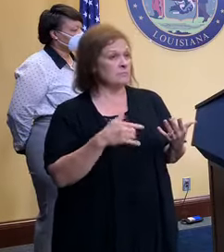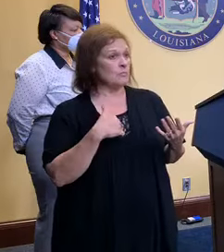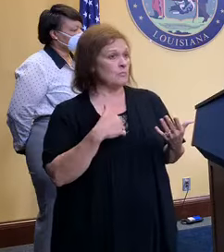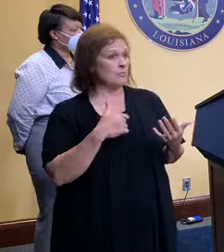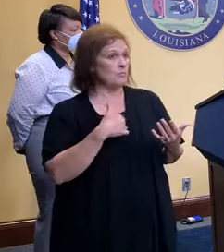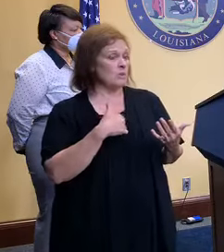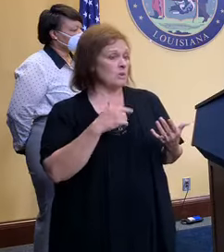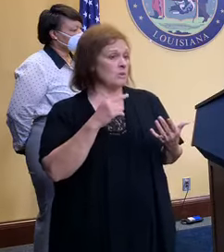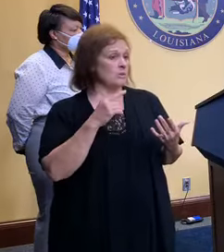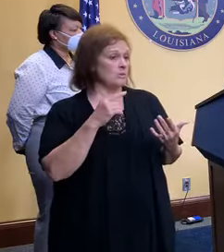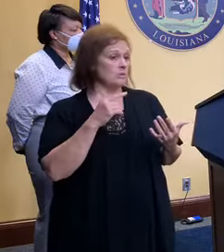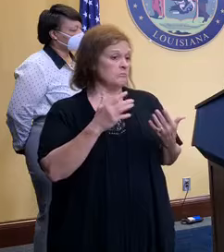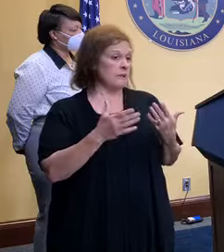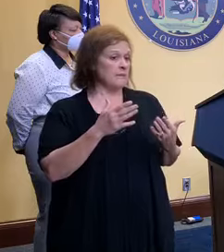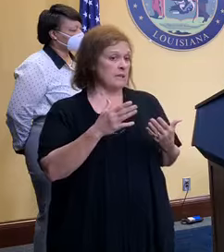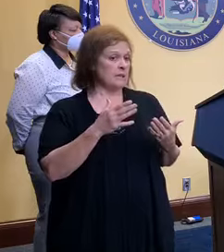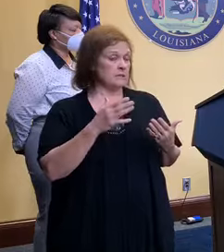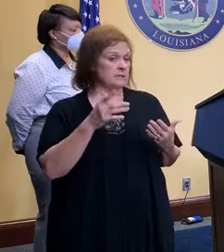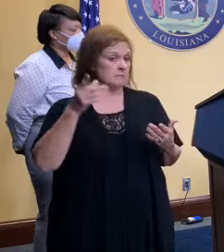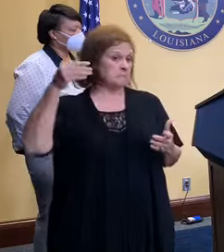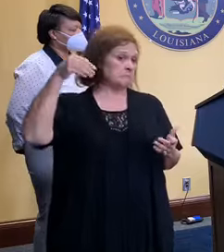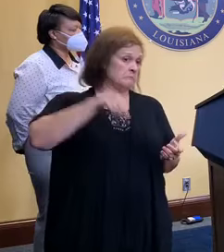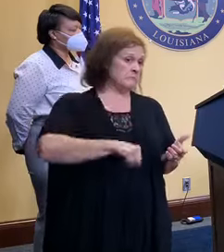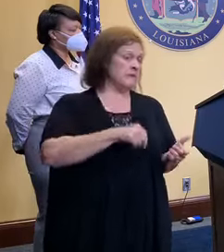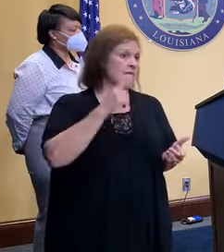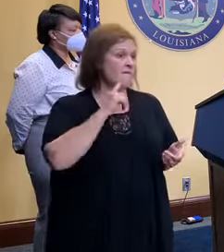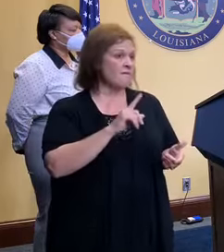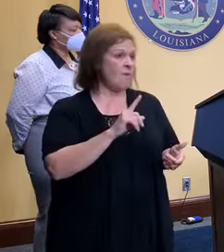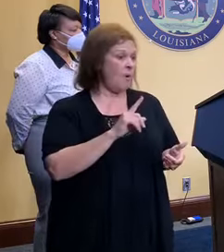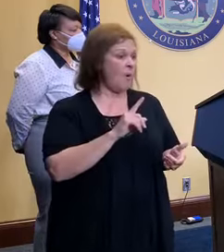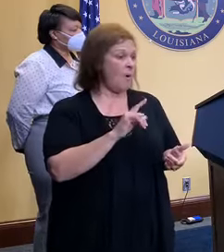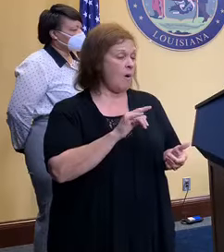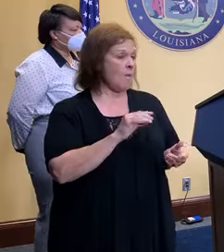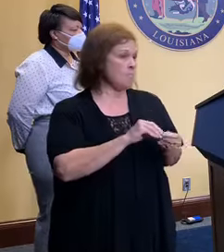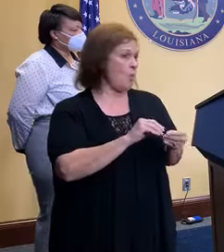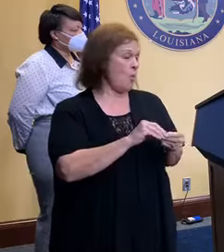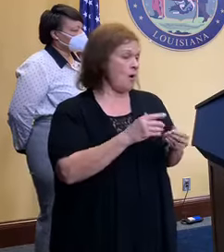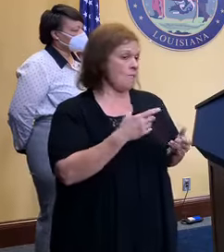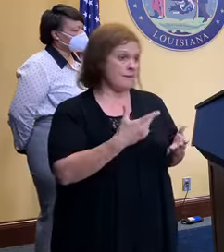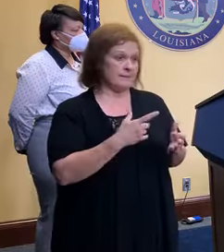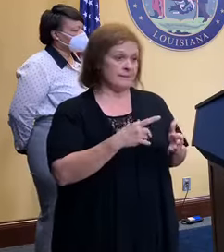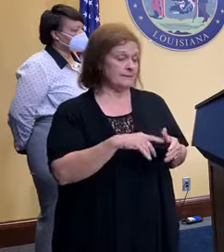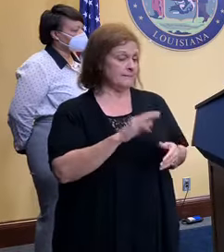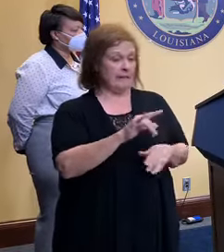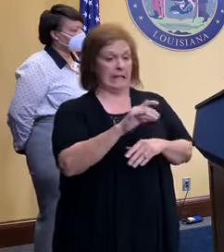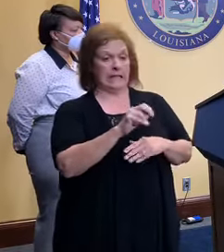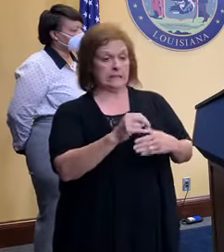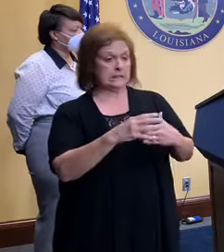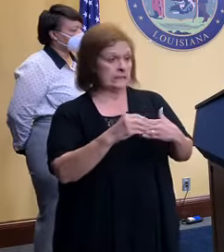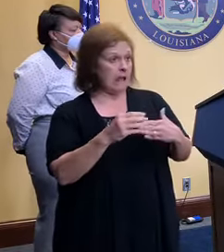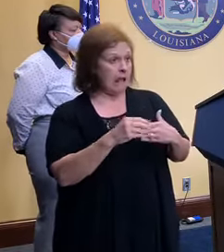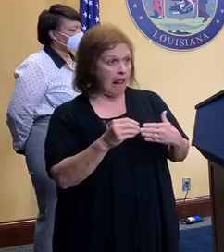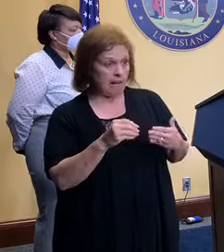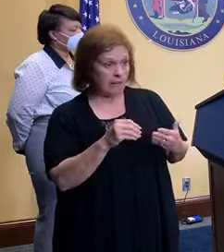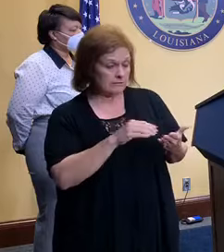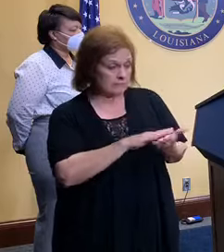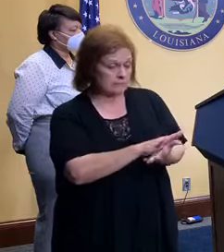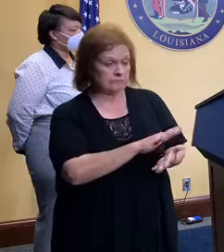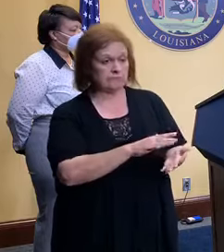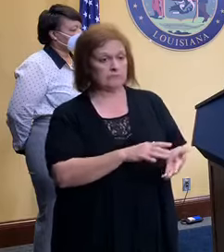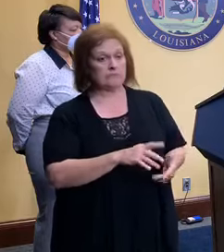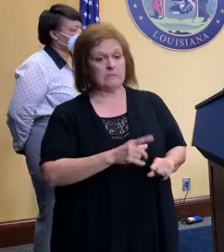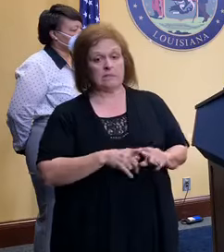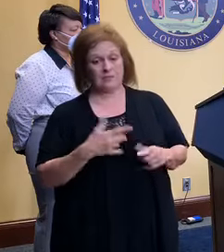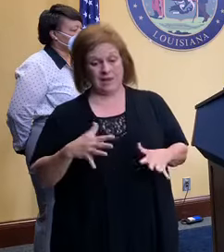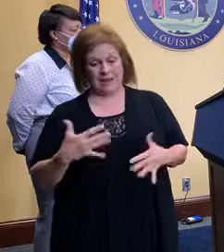replace those other 300 computers. We anticipated spending about $1 million in PC refresh, and we've spent about 600,000